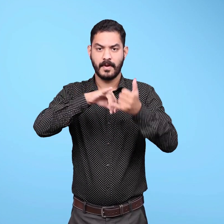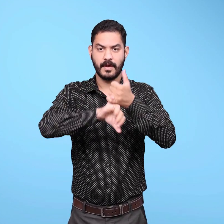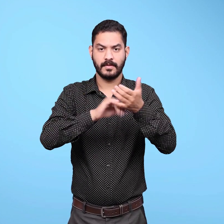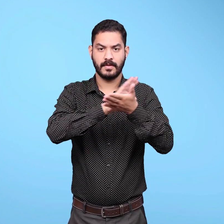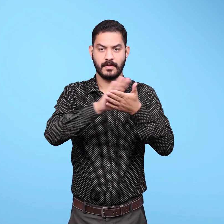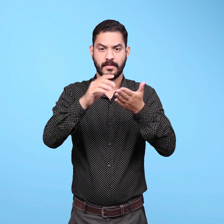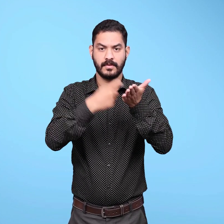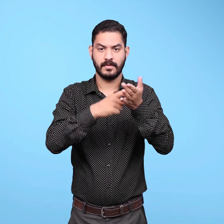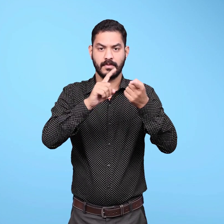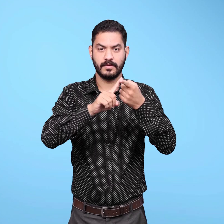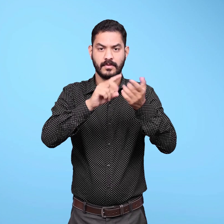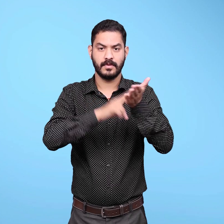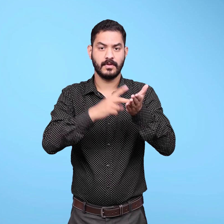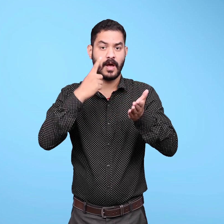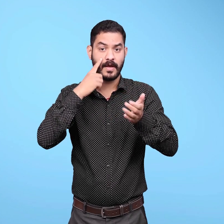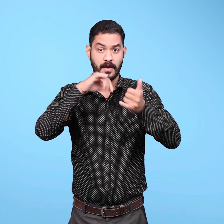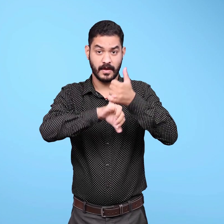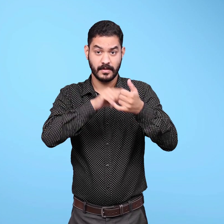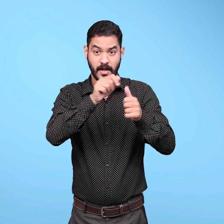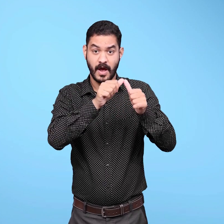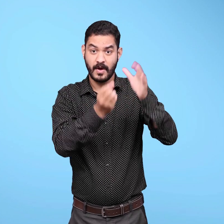Shrenis were associations of